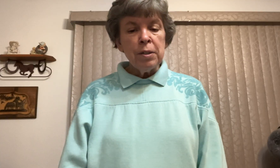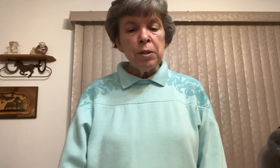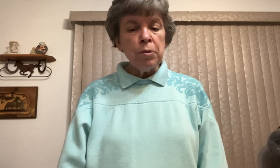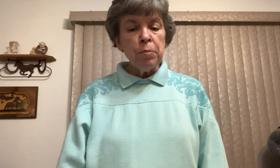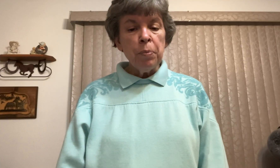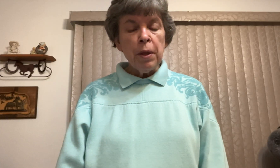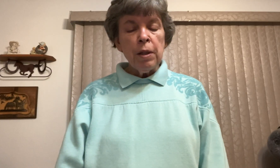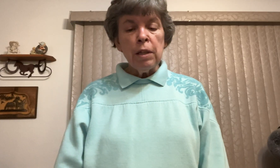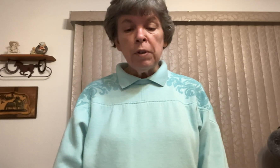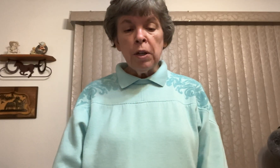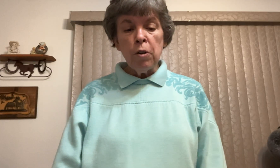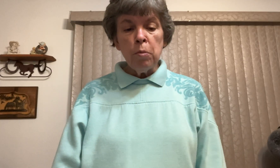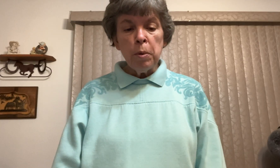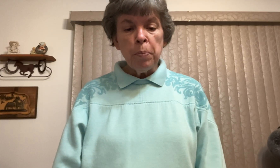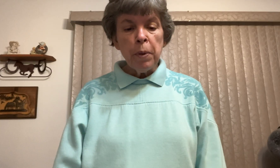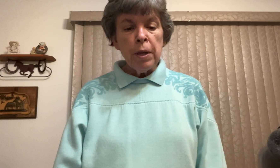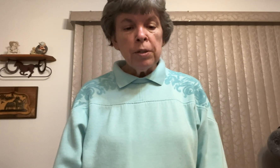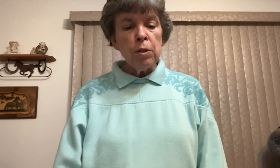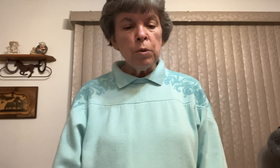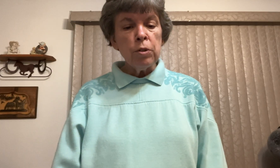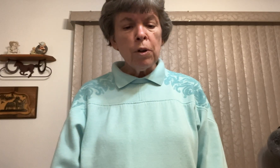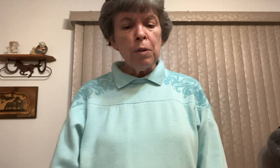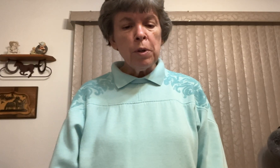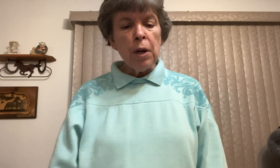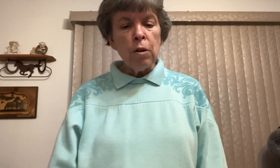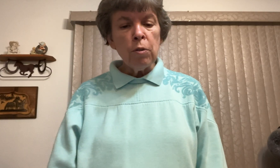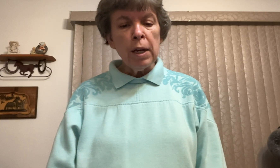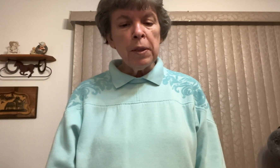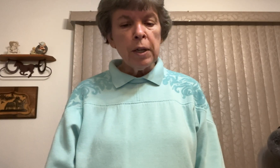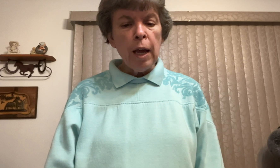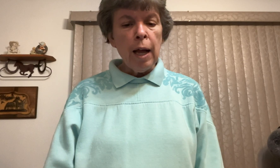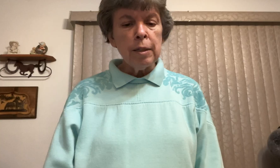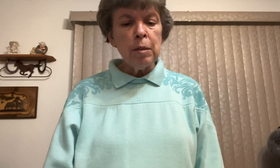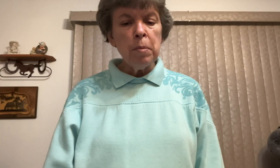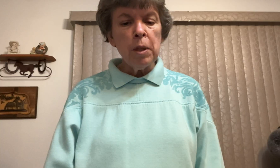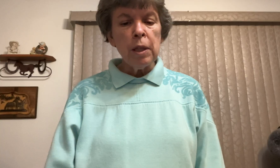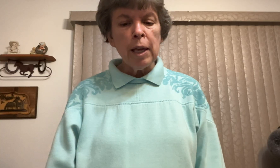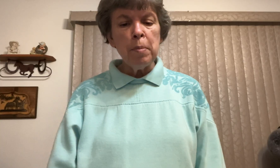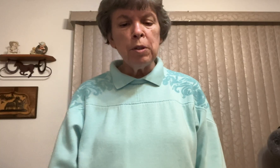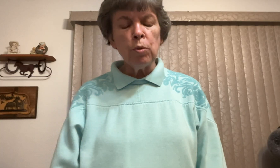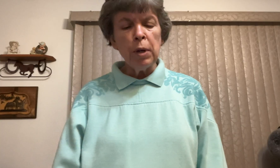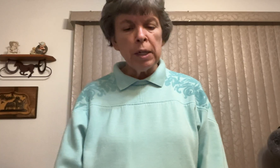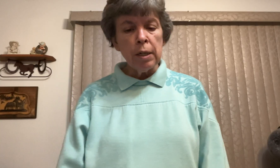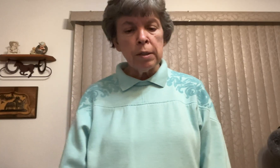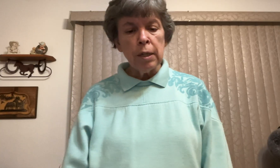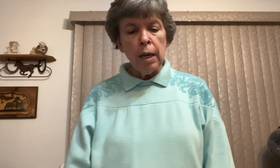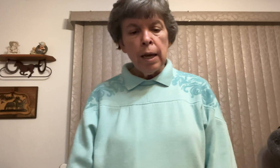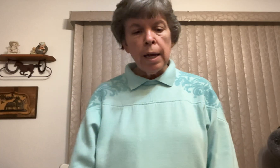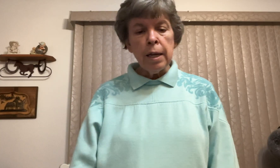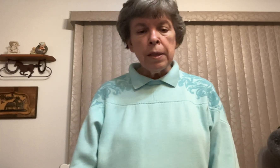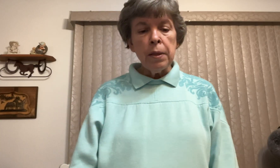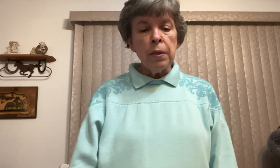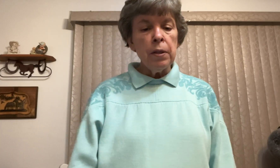so Living Hope. So we're starting with how great the chasm that lay between us. And